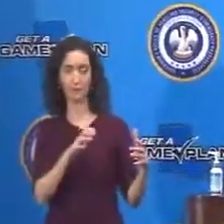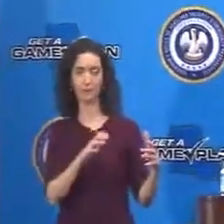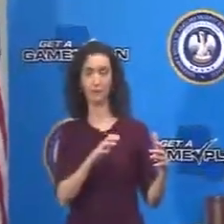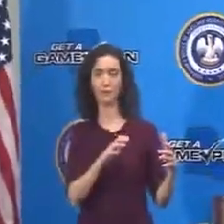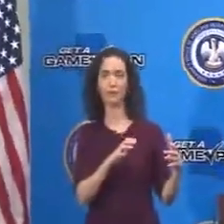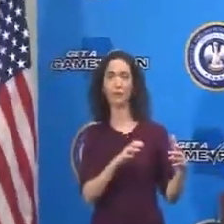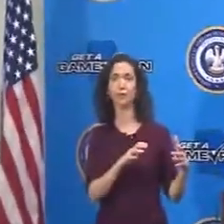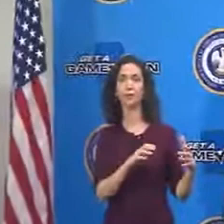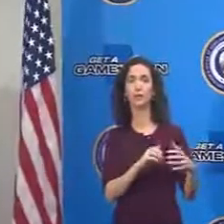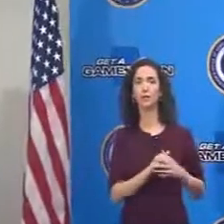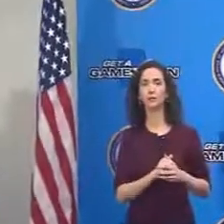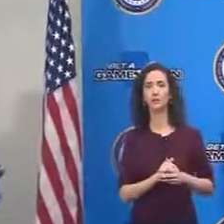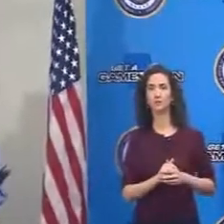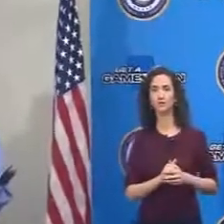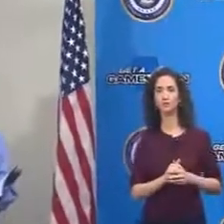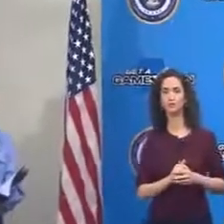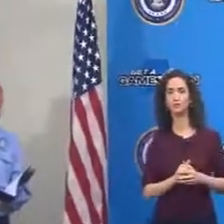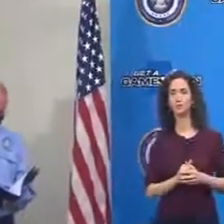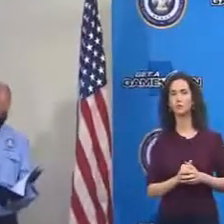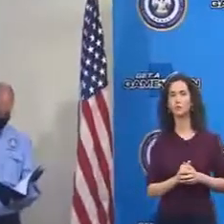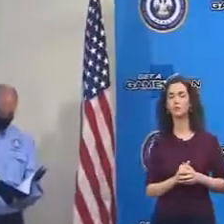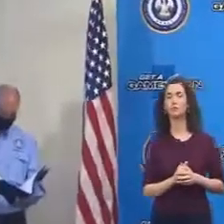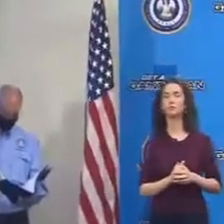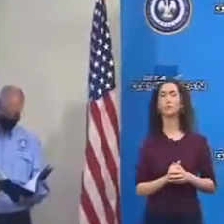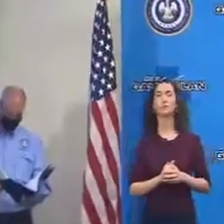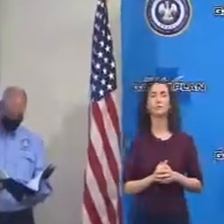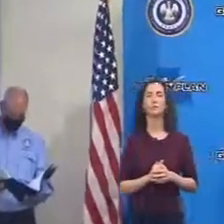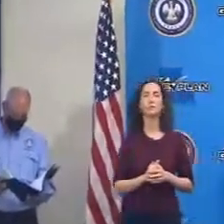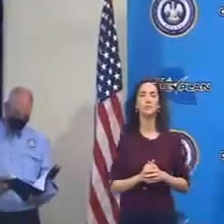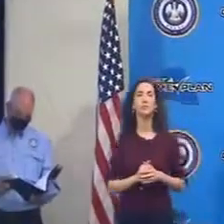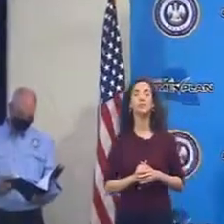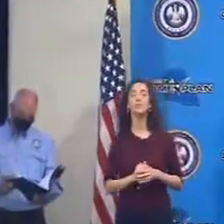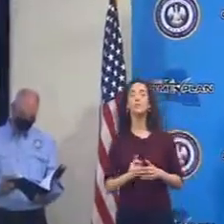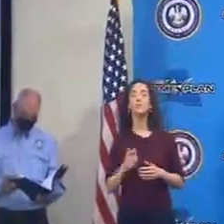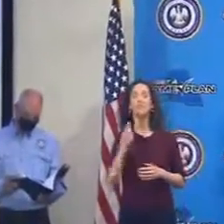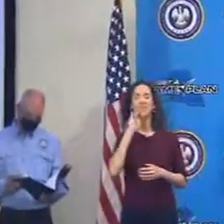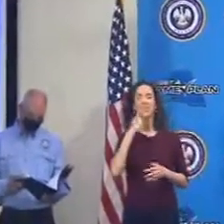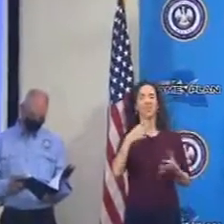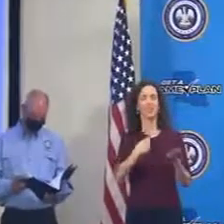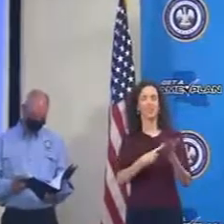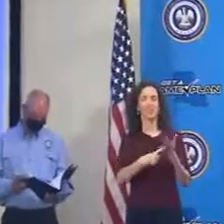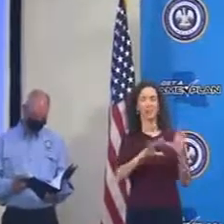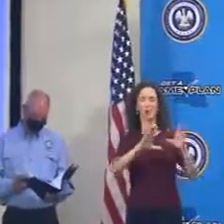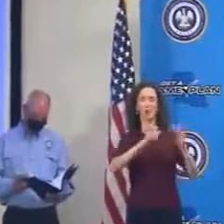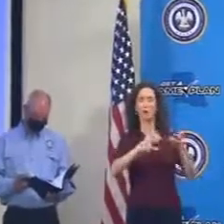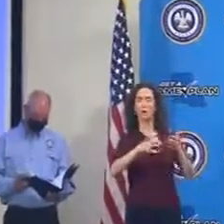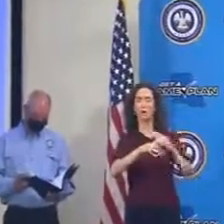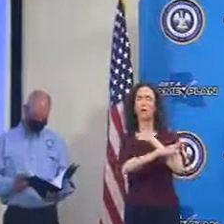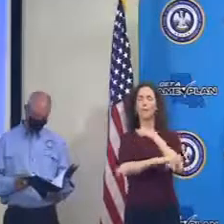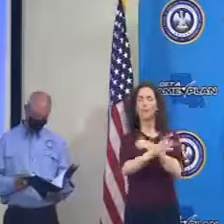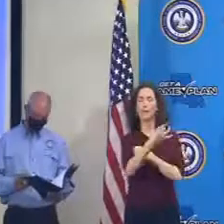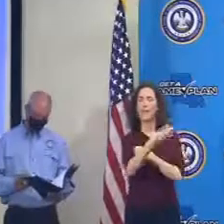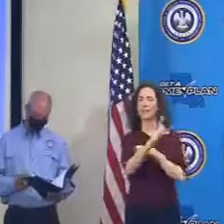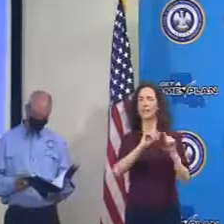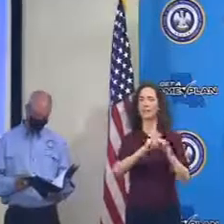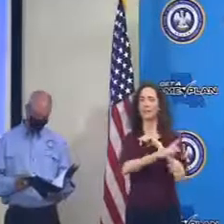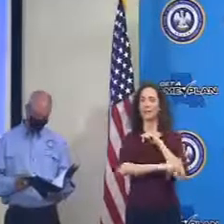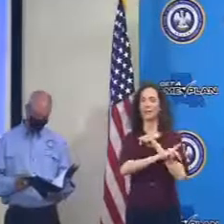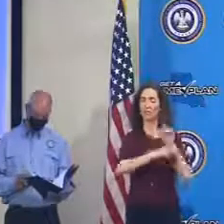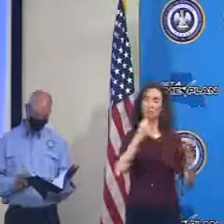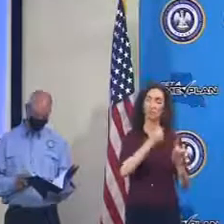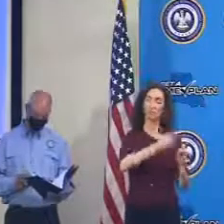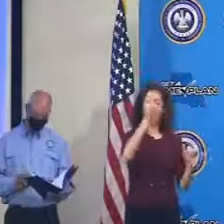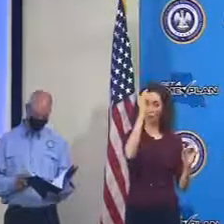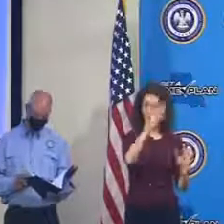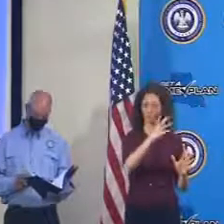For the most highly affected parishes, those 18 parishes that we have talked about so often, if those parishes were out